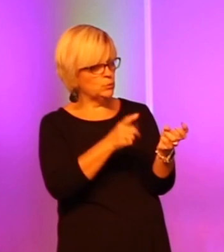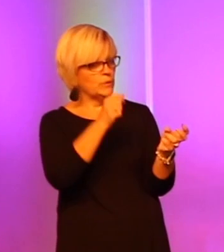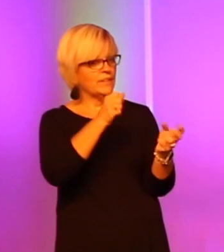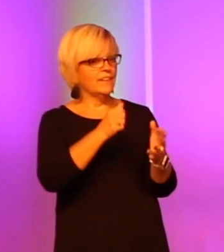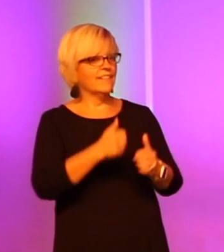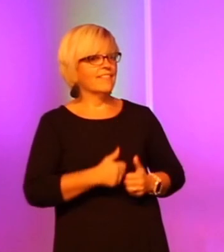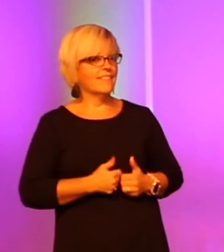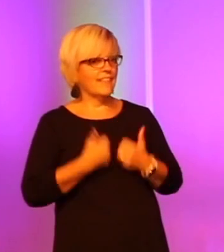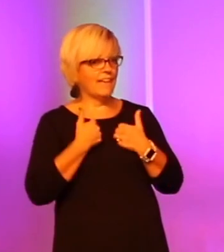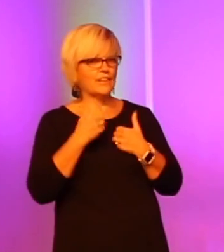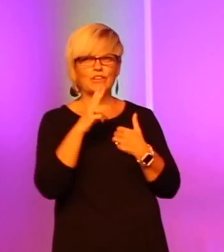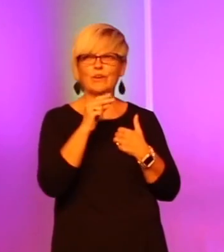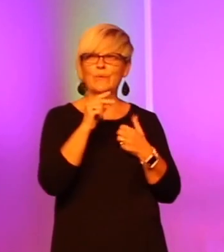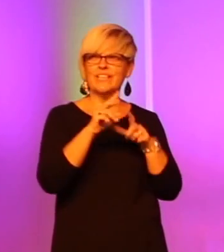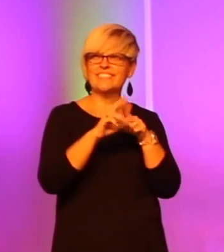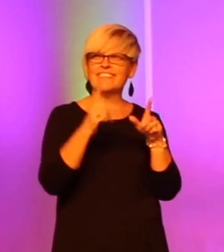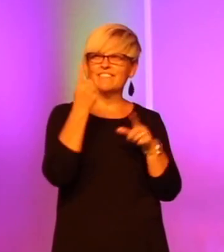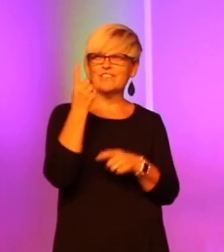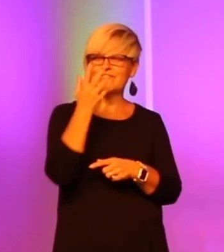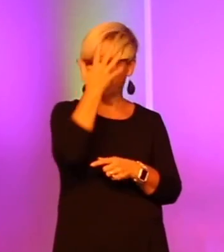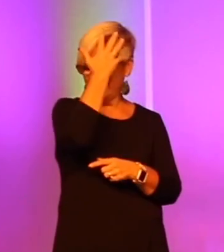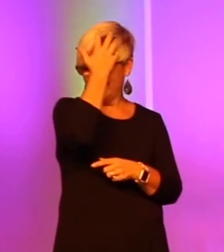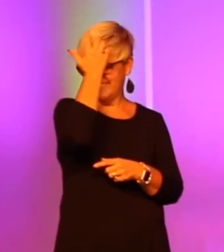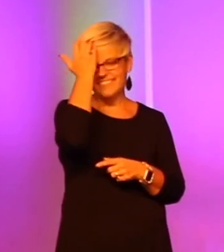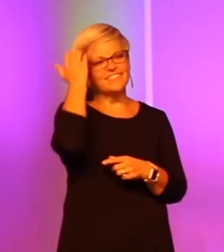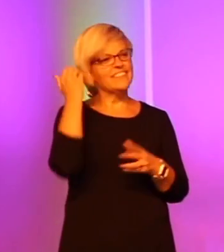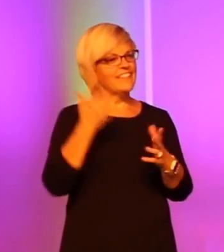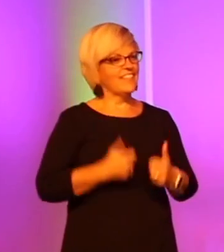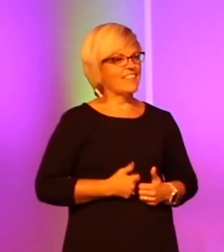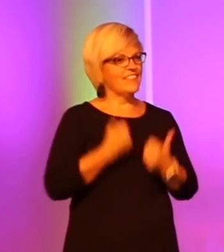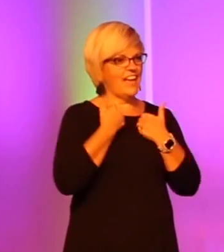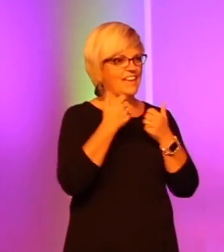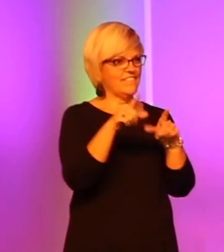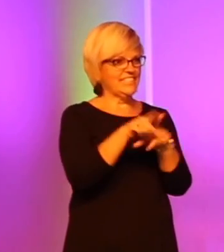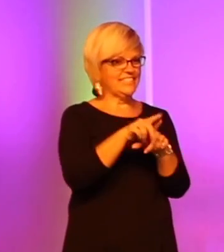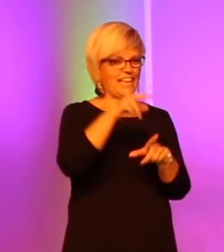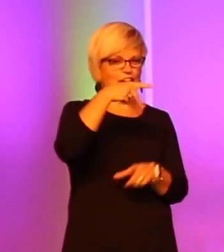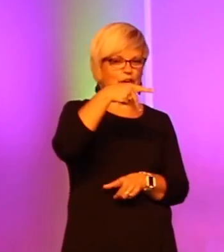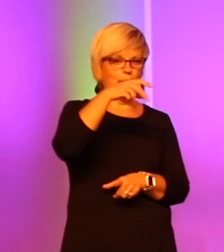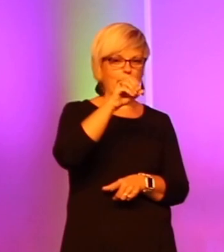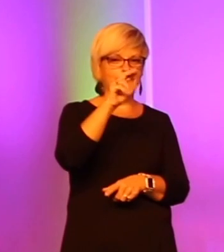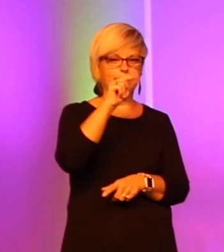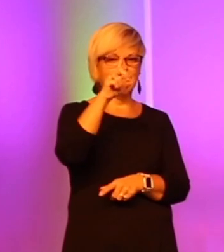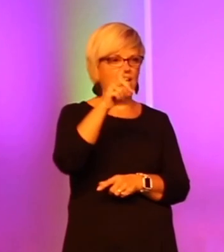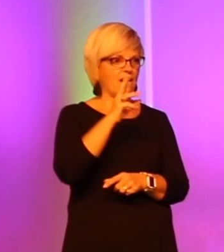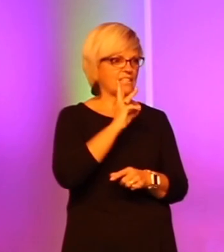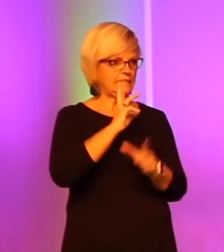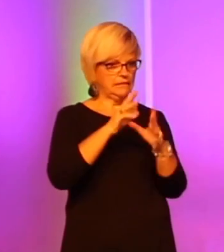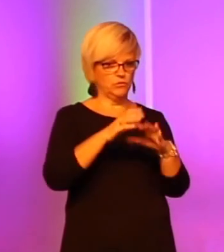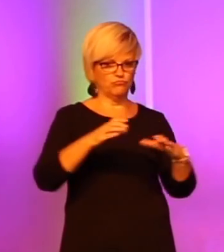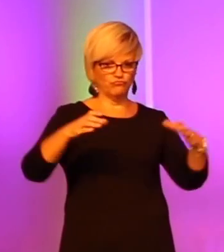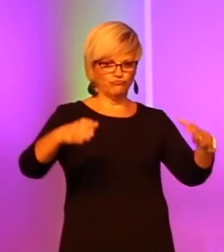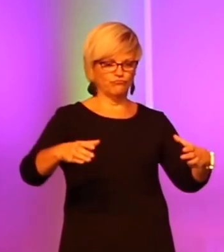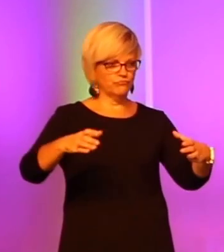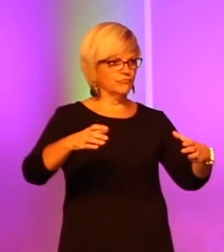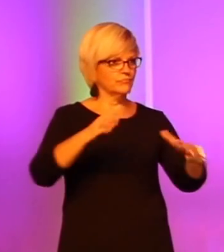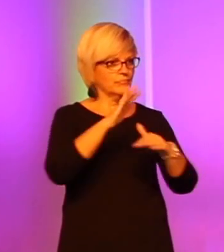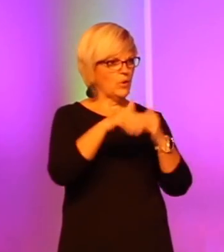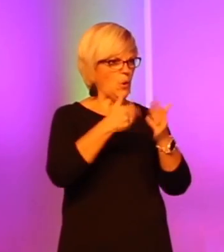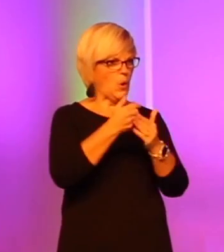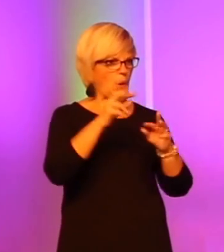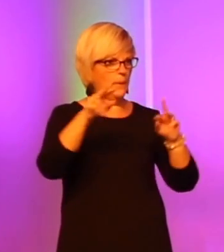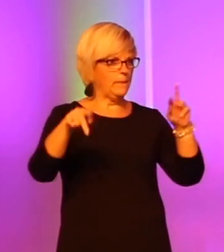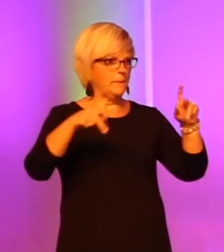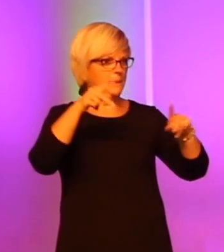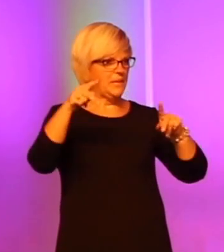box. No, that's a different one. Life is like a pond. Think about all of humanity. We call it a sea of